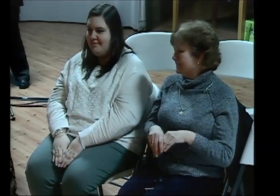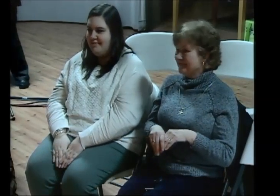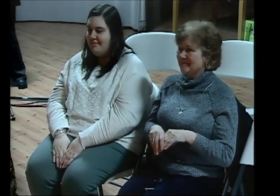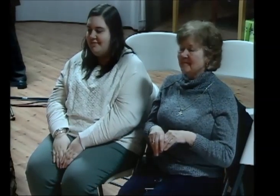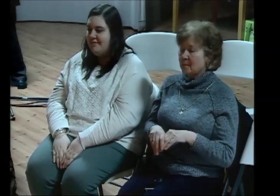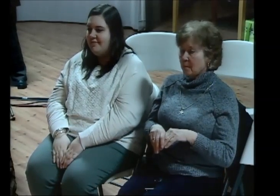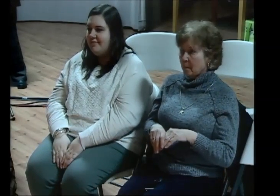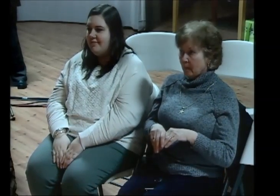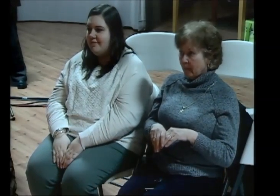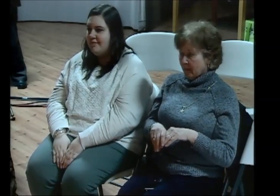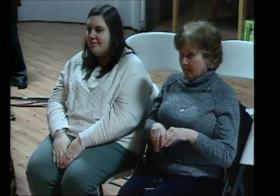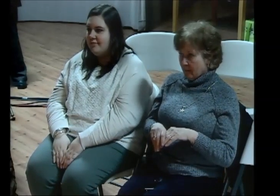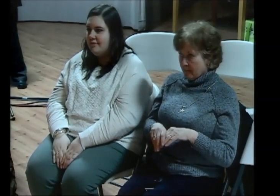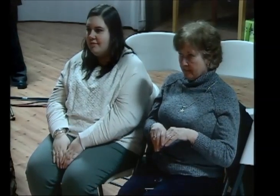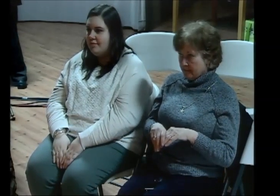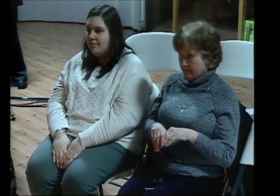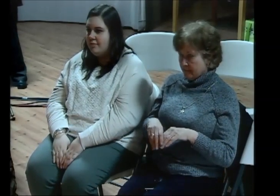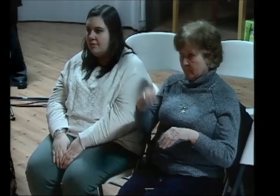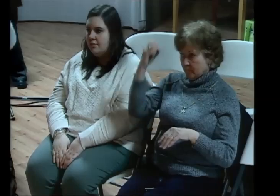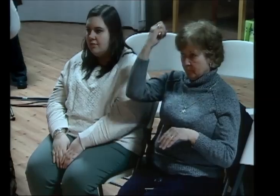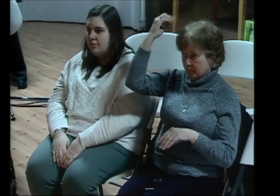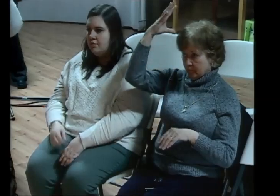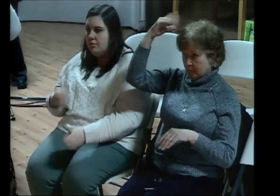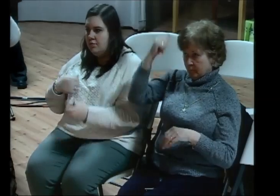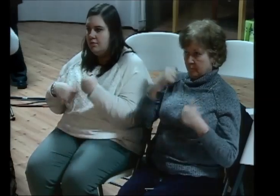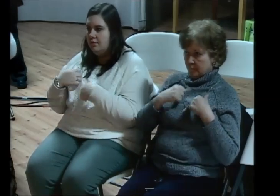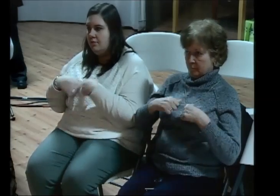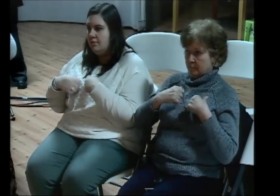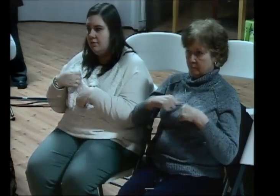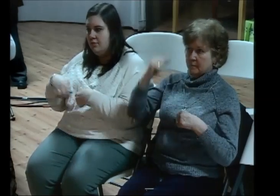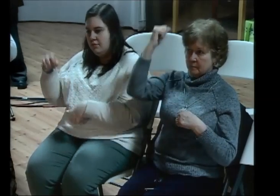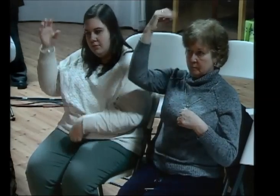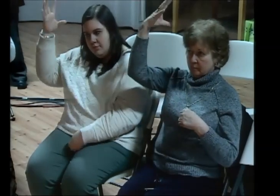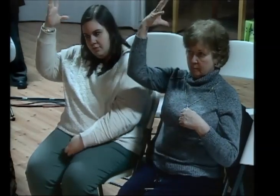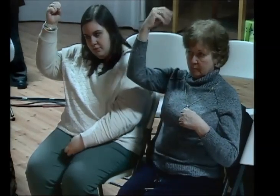When I take a shower, it's the water and you're washing your body.